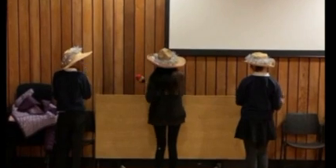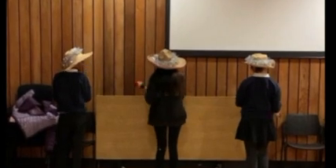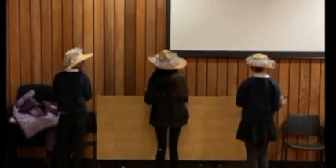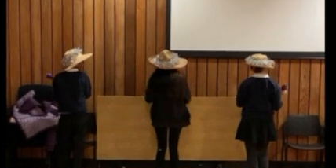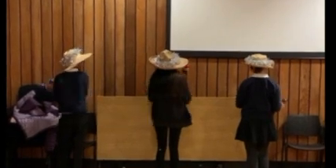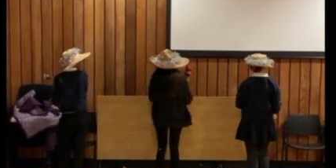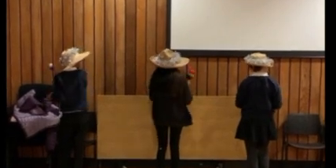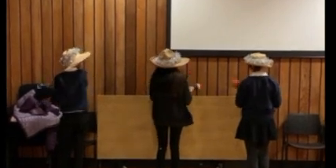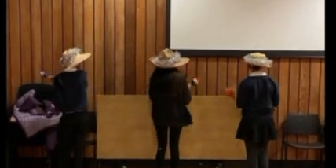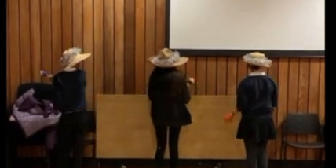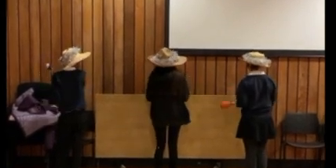Feliz Navidad.